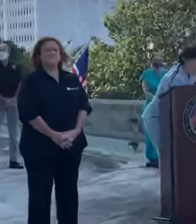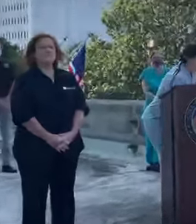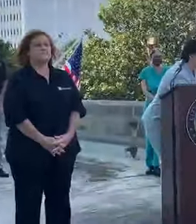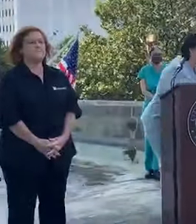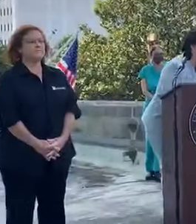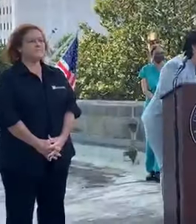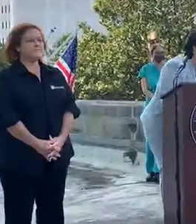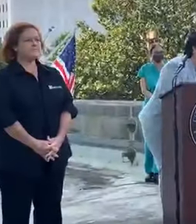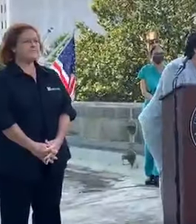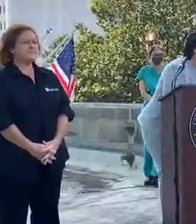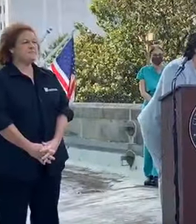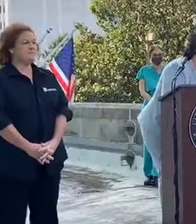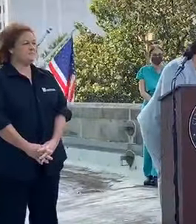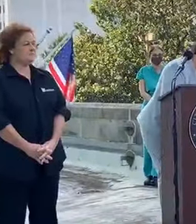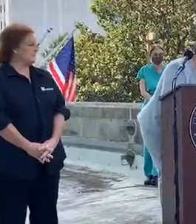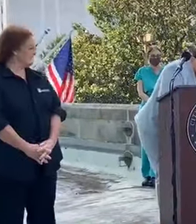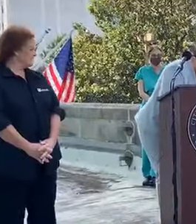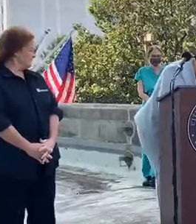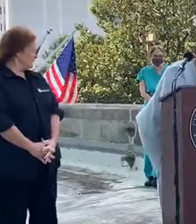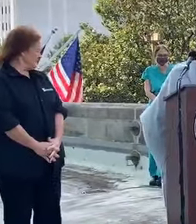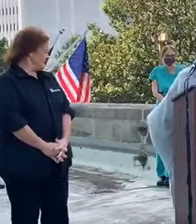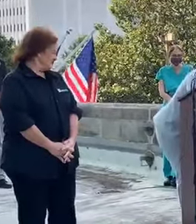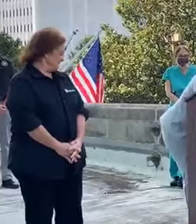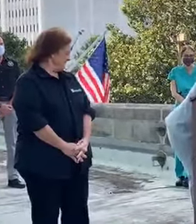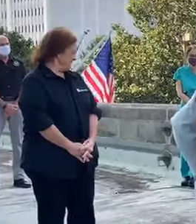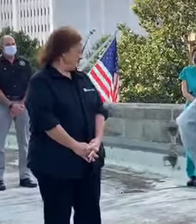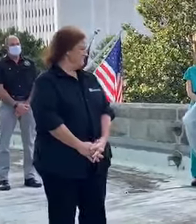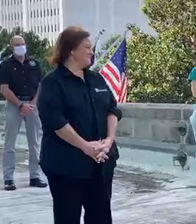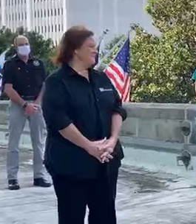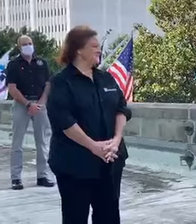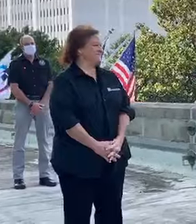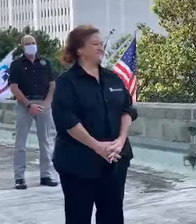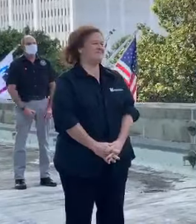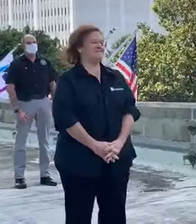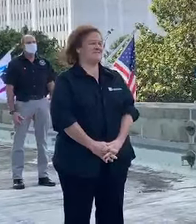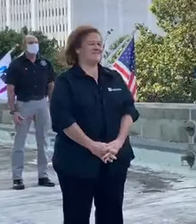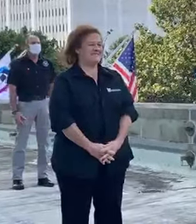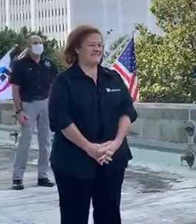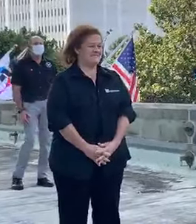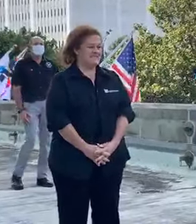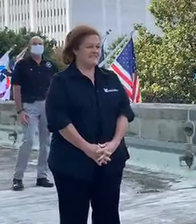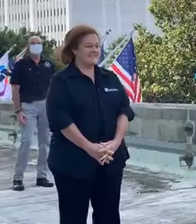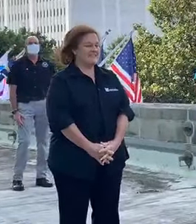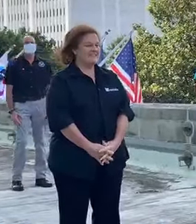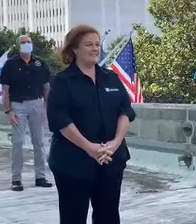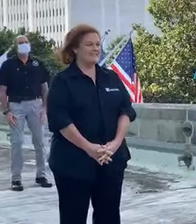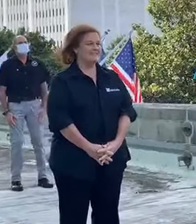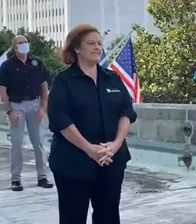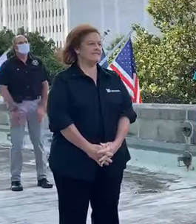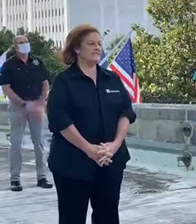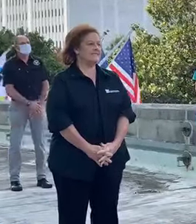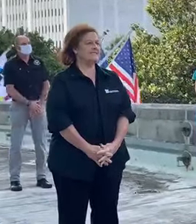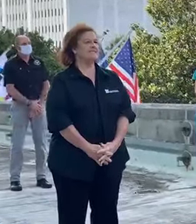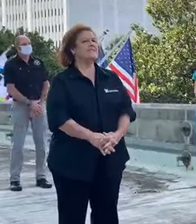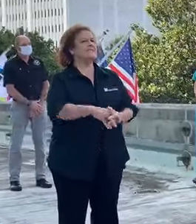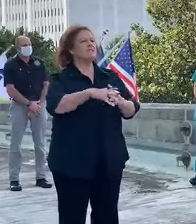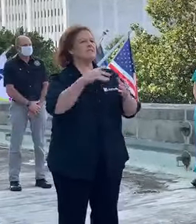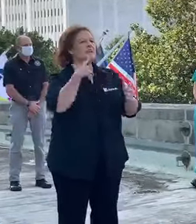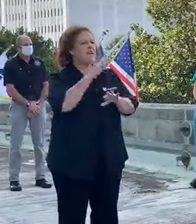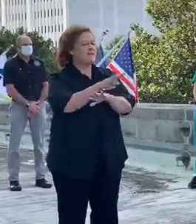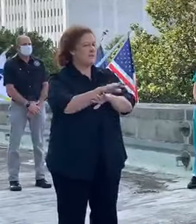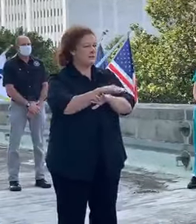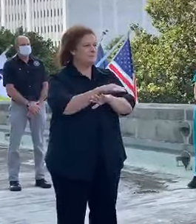I have my mask. I had to take it off. You know, I tried talking and I can't talk. All right. Well,